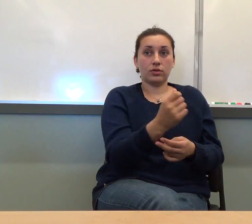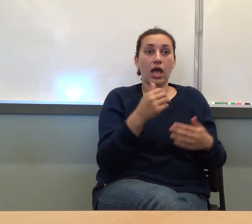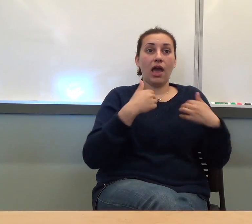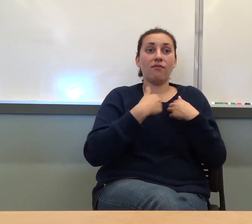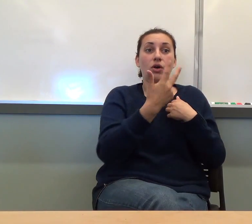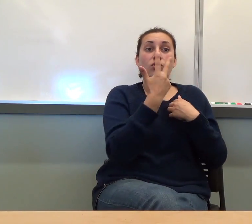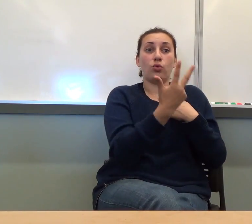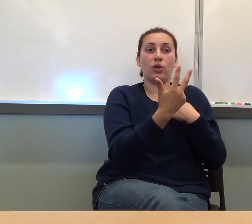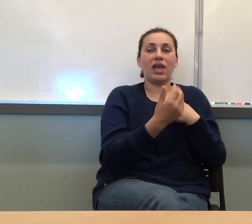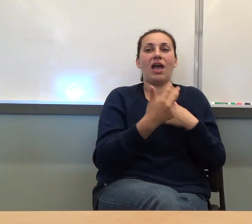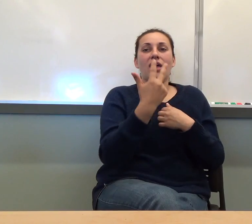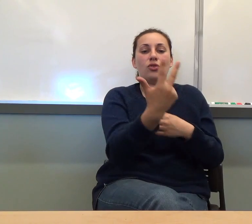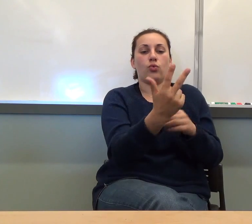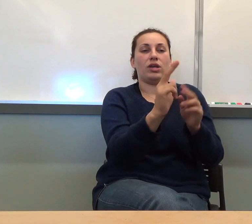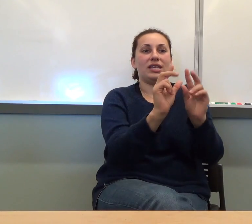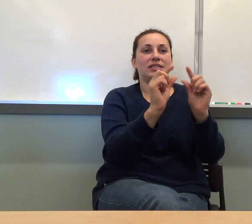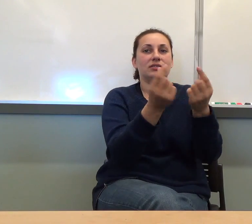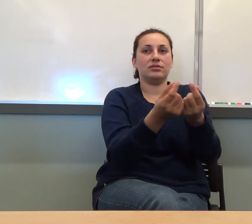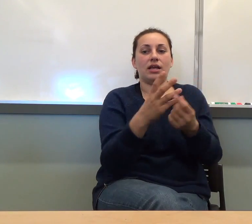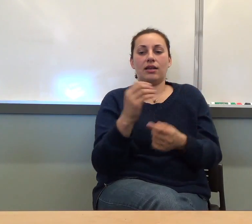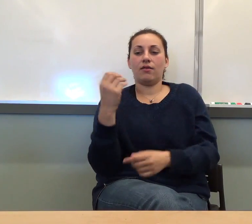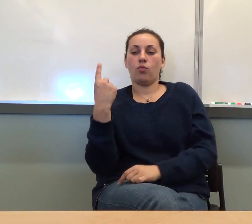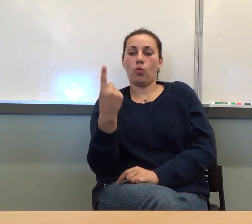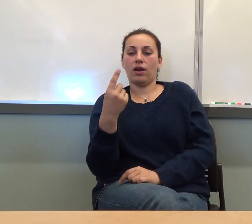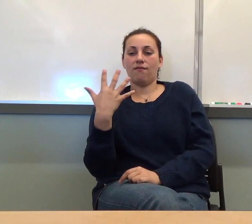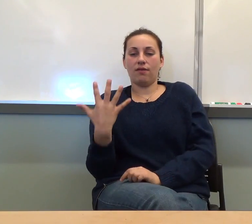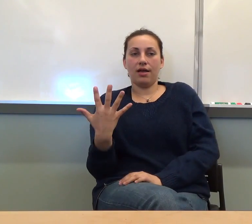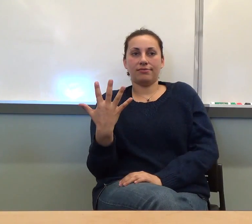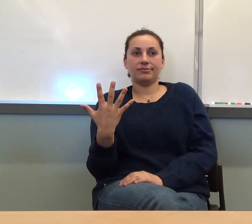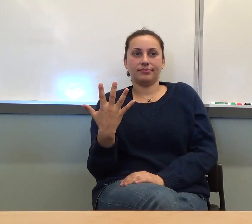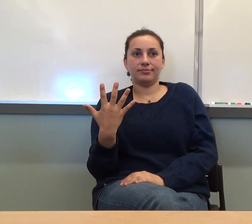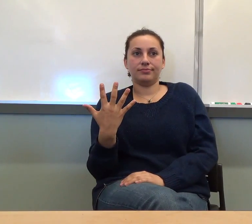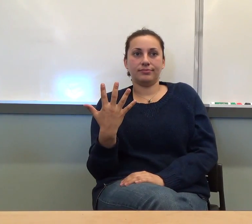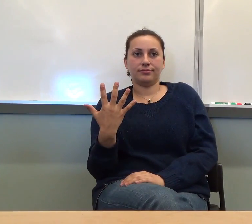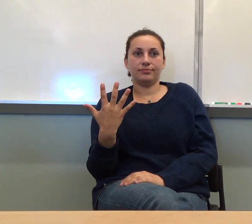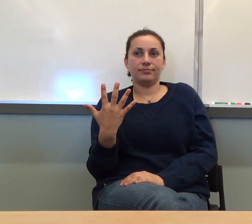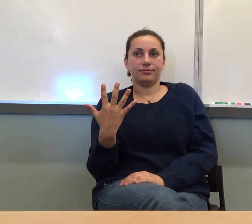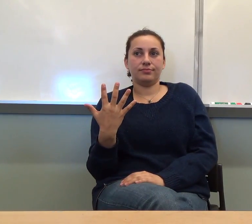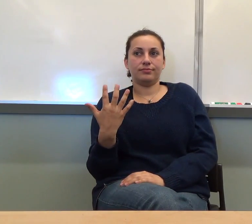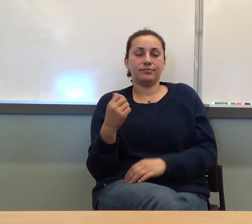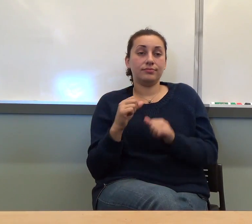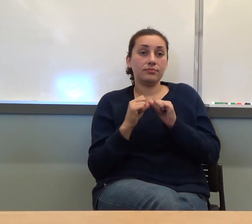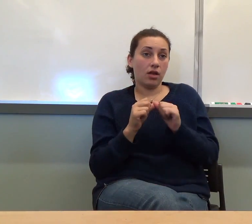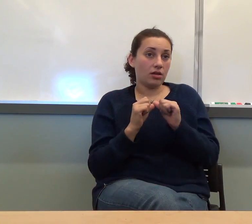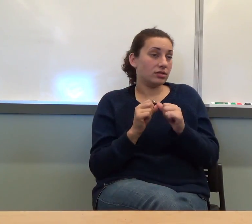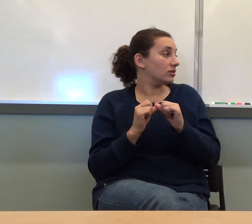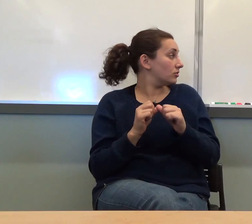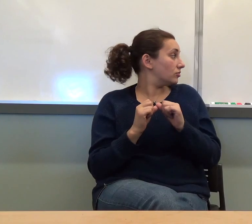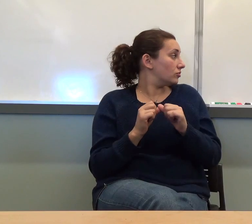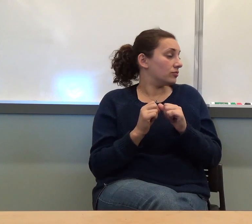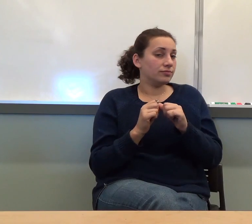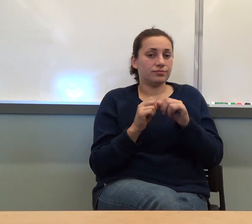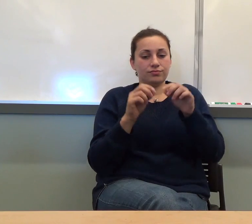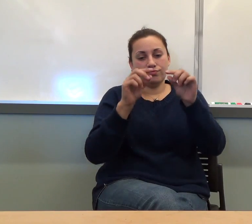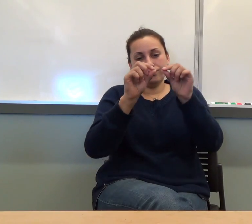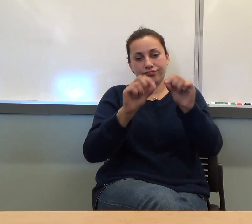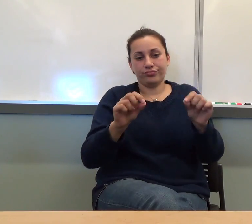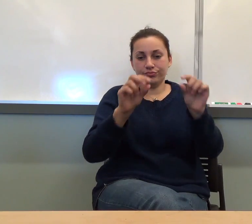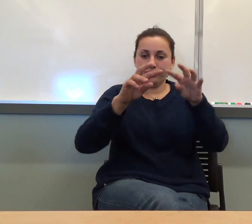And a 5. All right. This is going to continue just like this one did, a 2 here and so